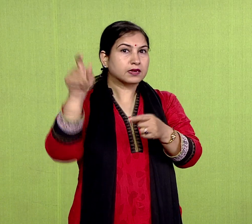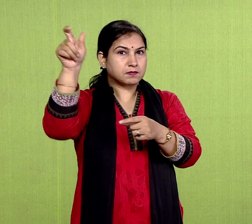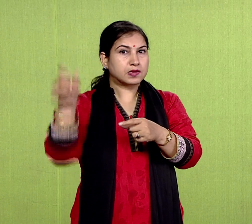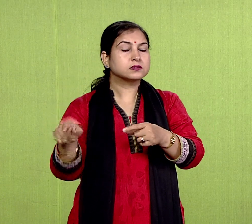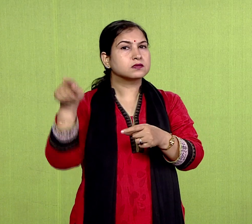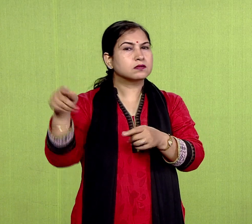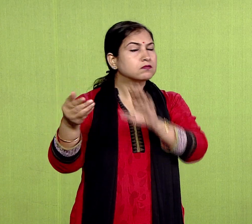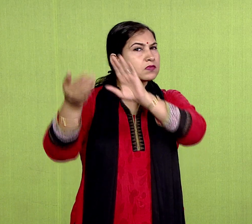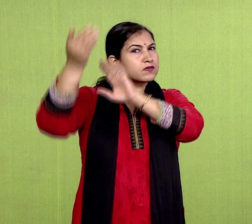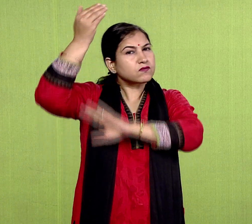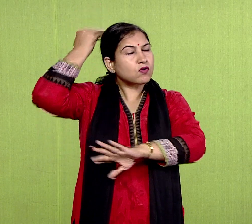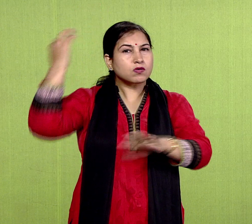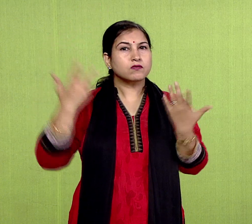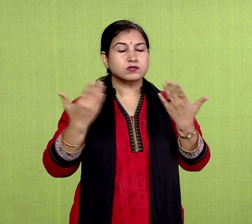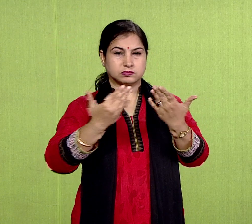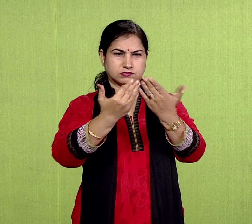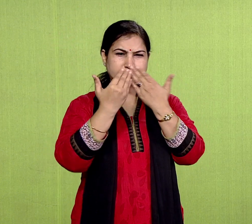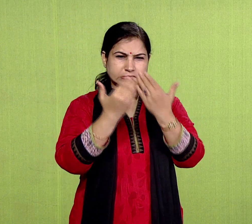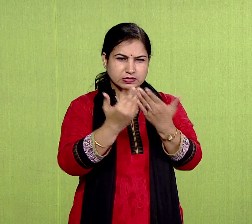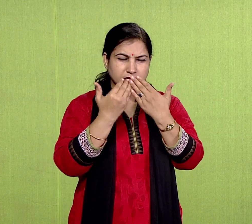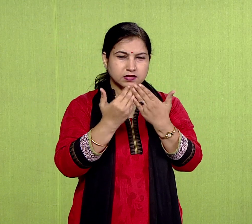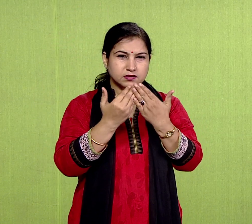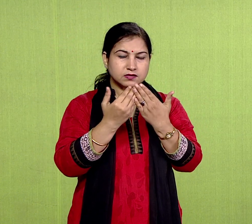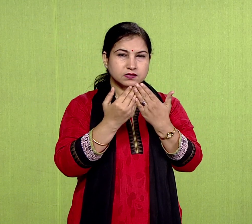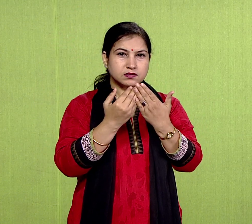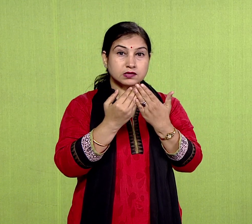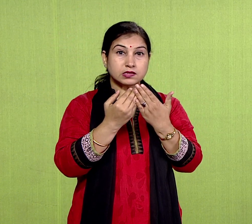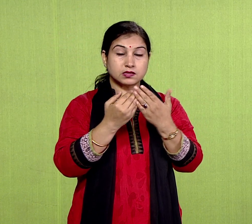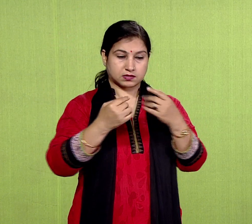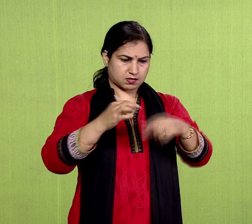studies heavenly bodies like sun,